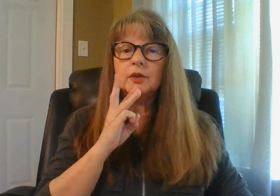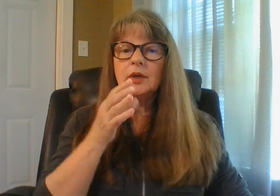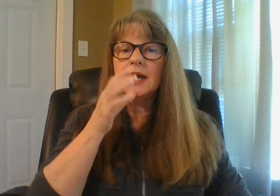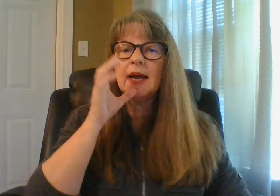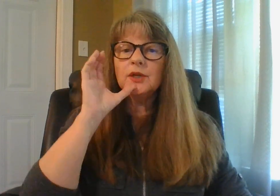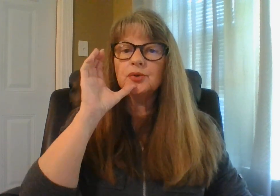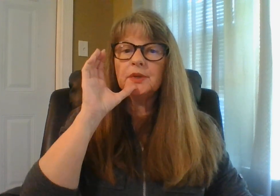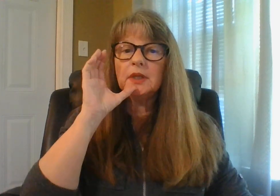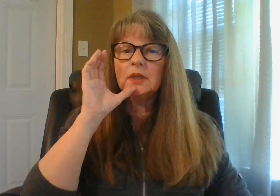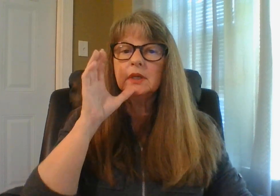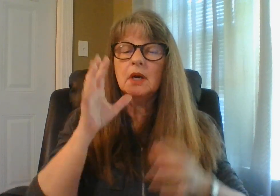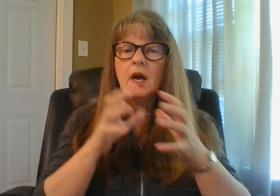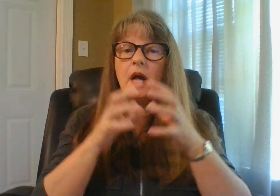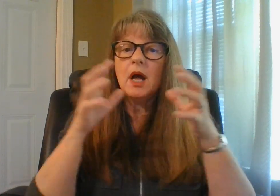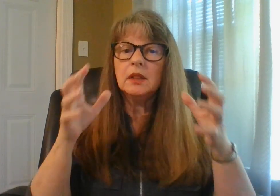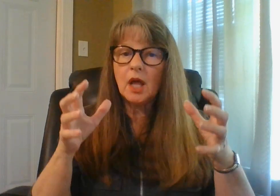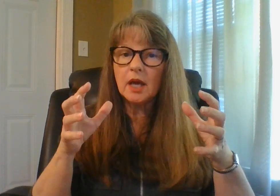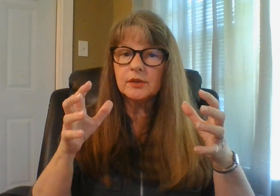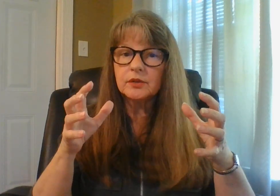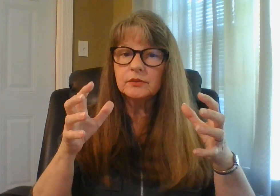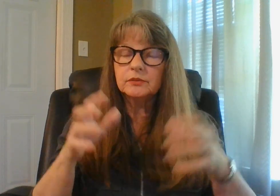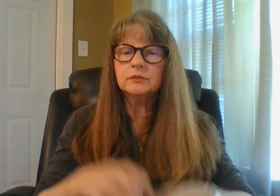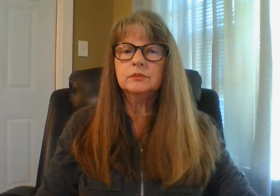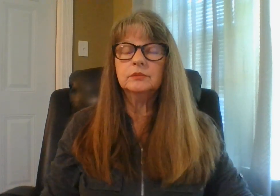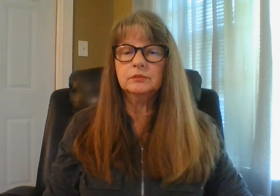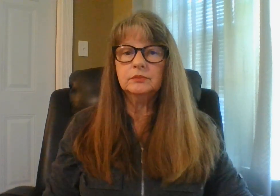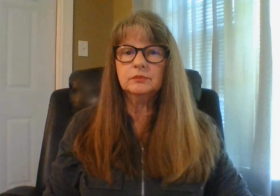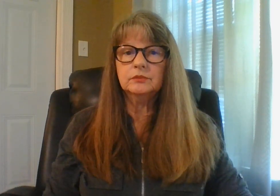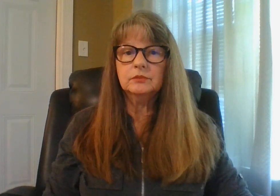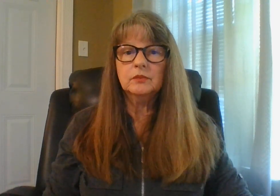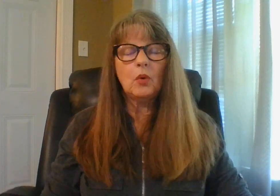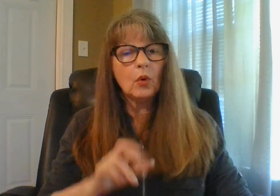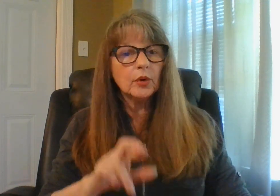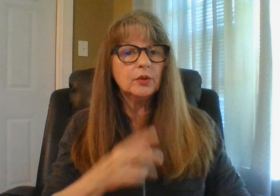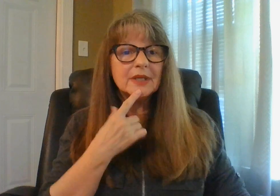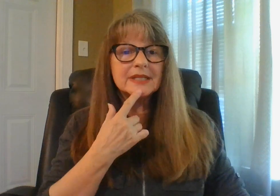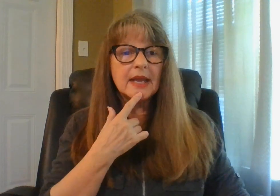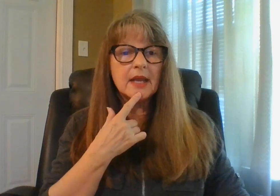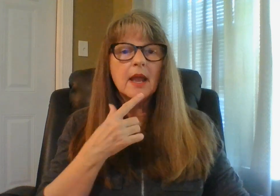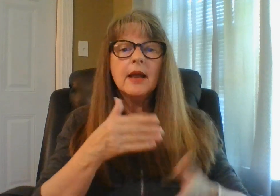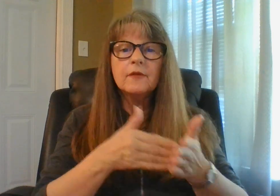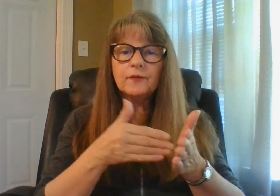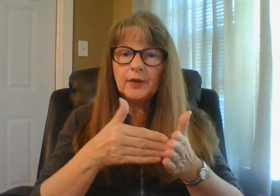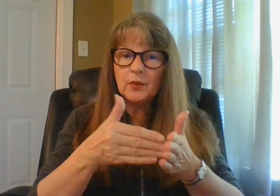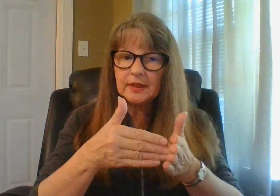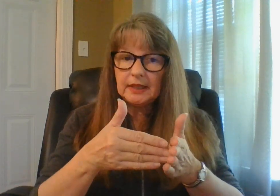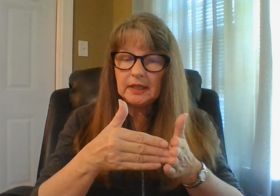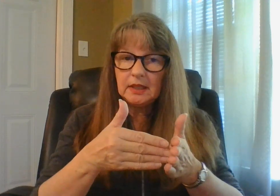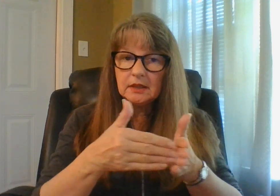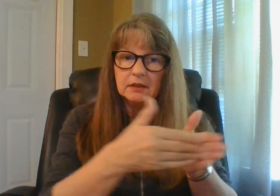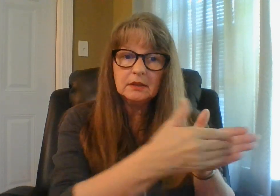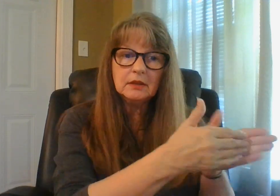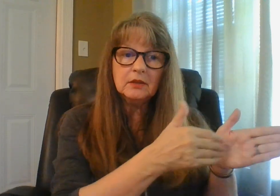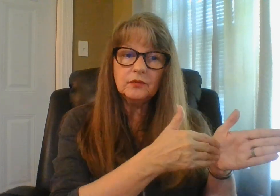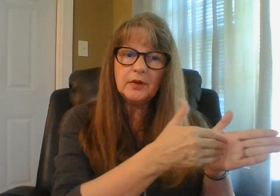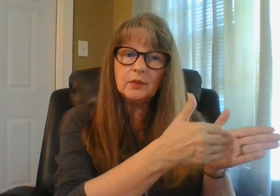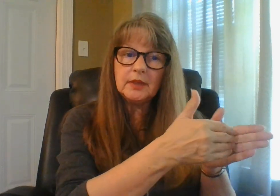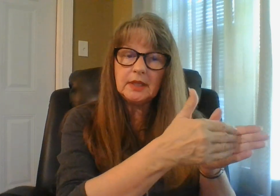Water, I drink a lot. Or you could say frequently,